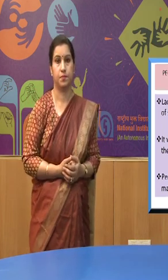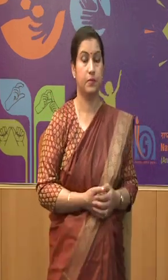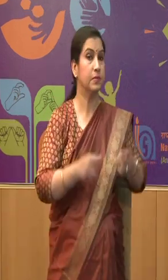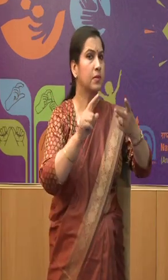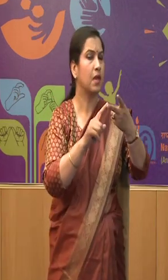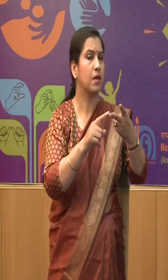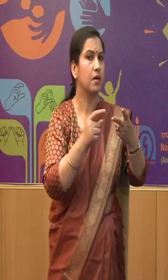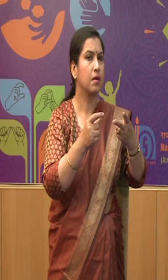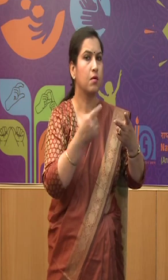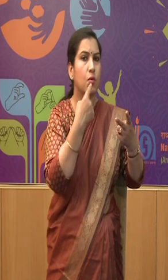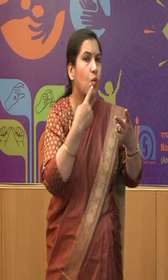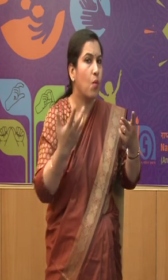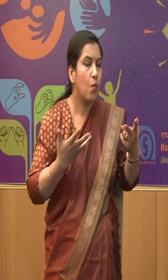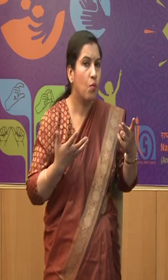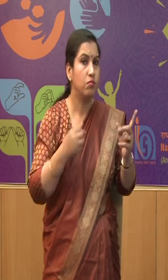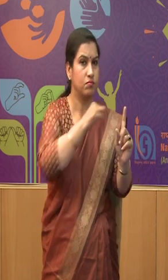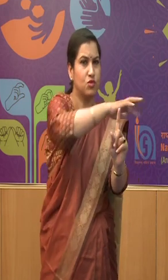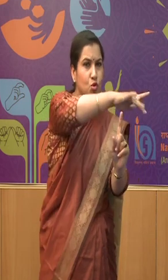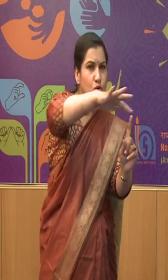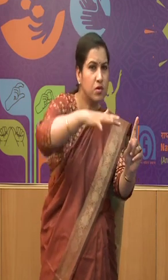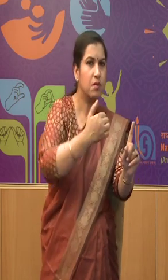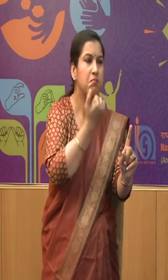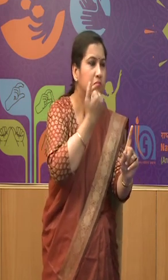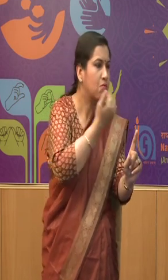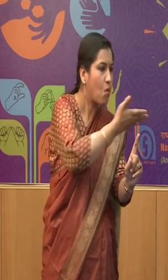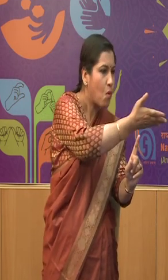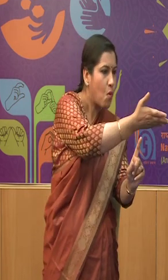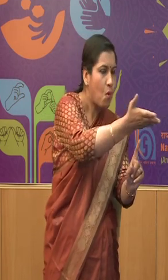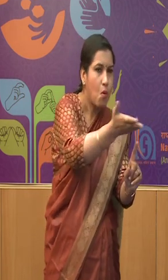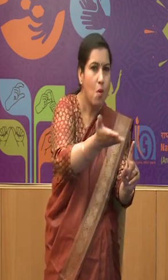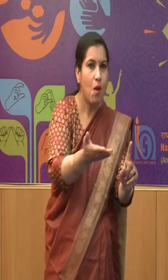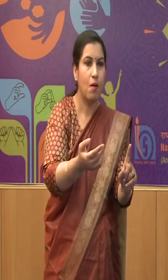The second point was social evils related to women's